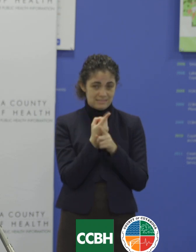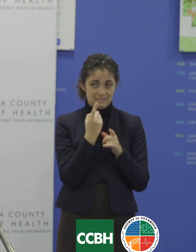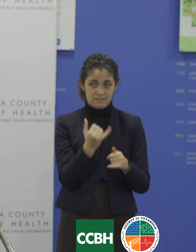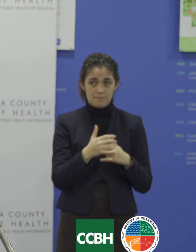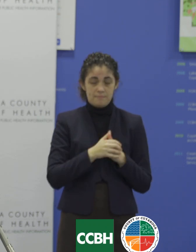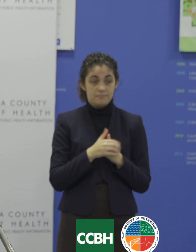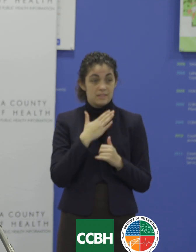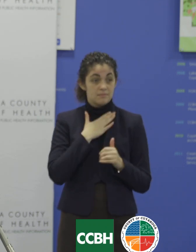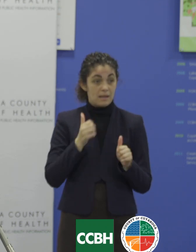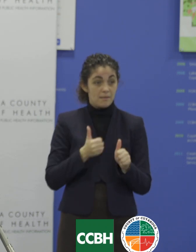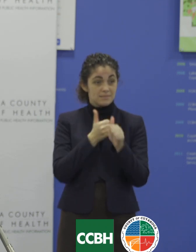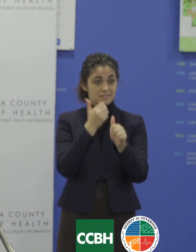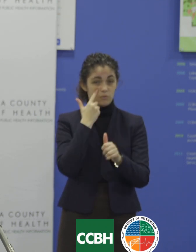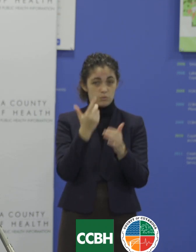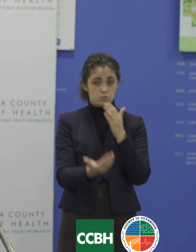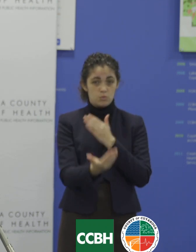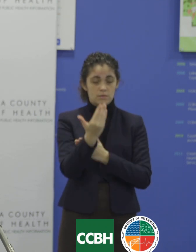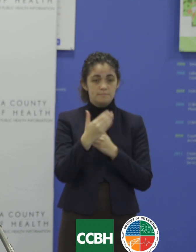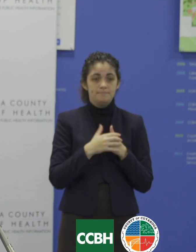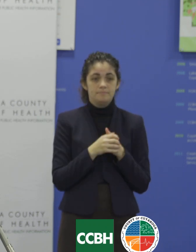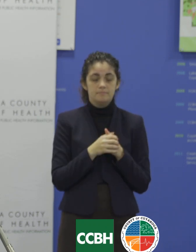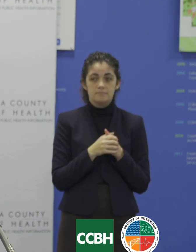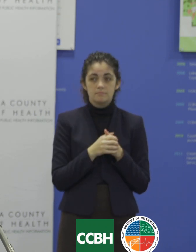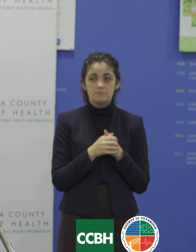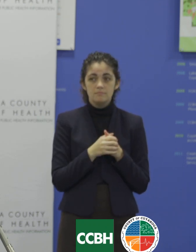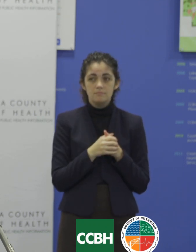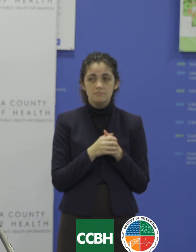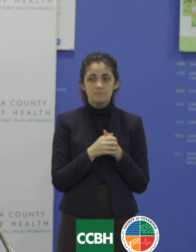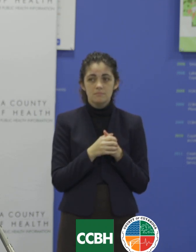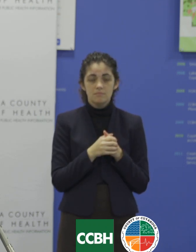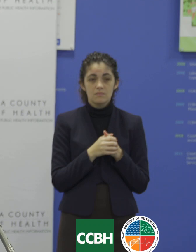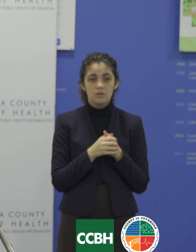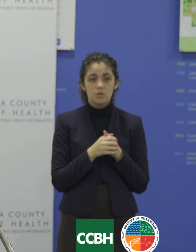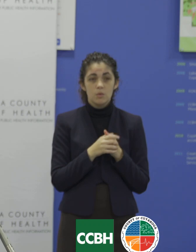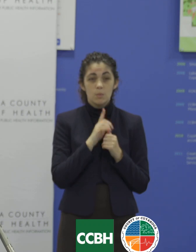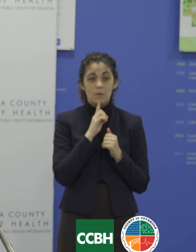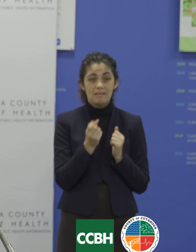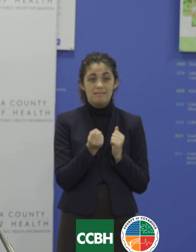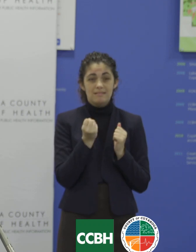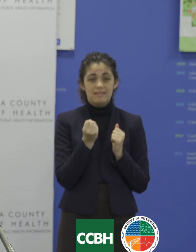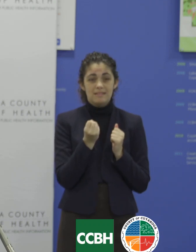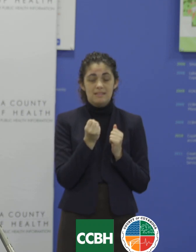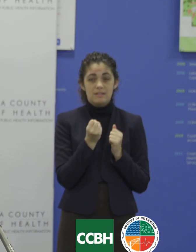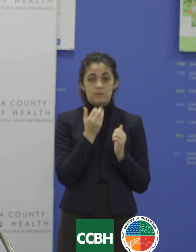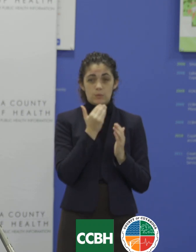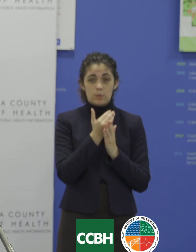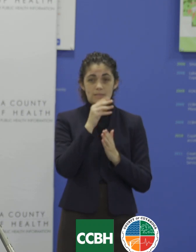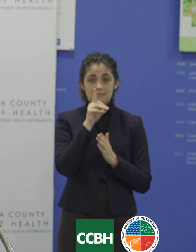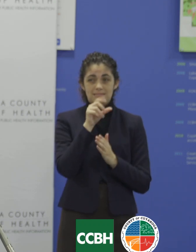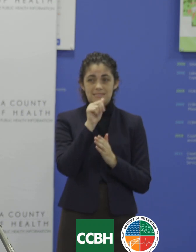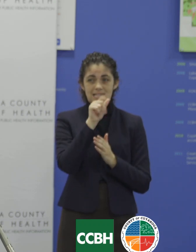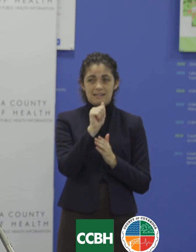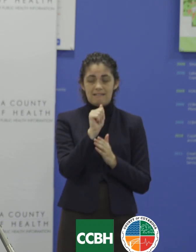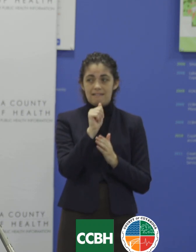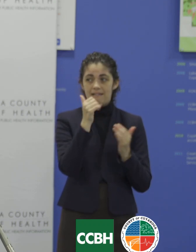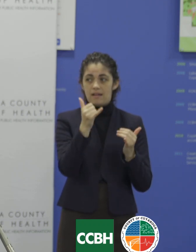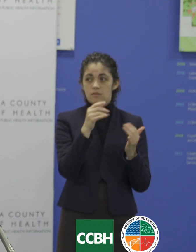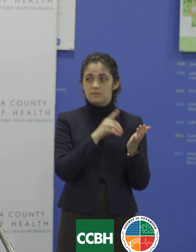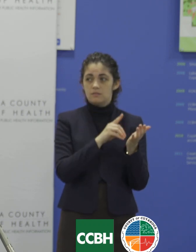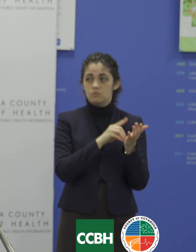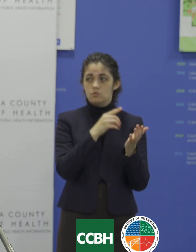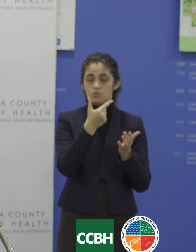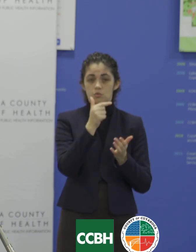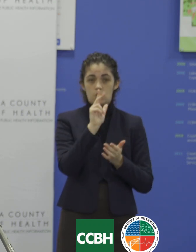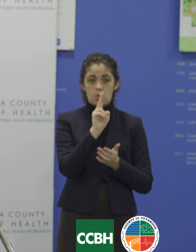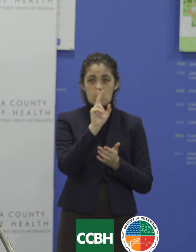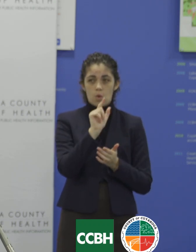my updates this morning. And we have a very rich data update for you that Dr. Gullett will now provide. And